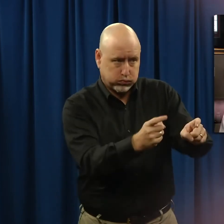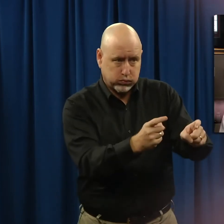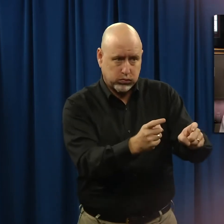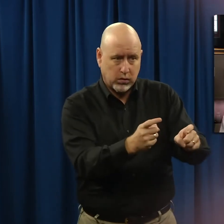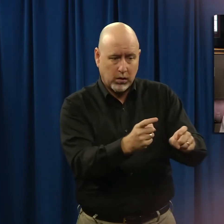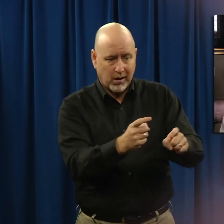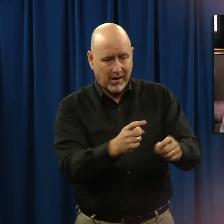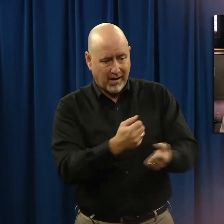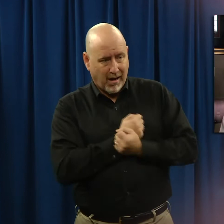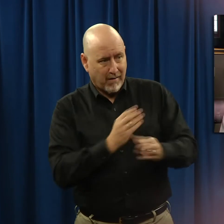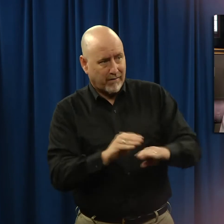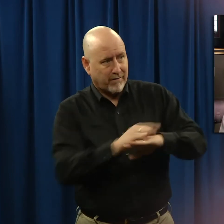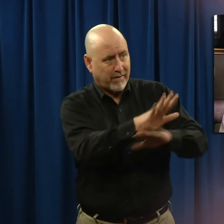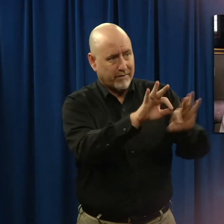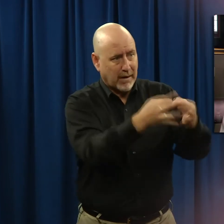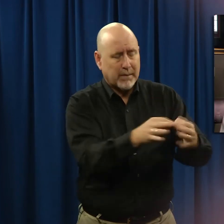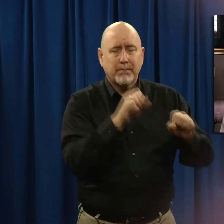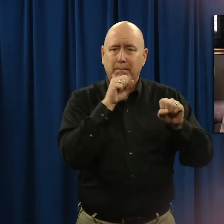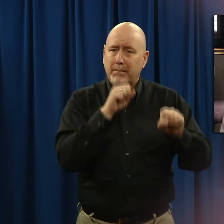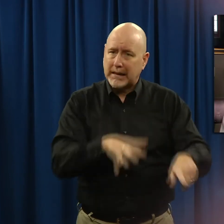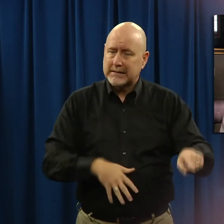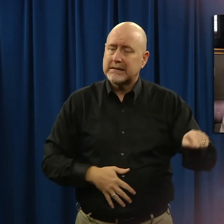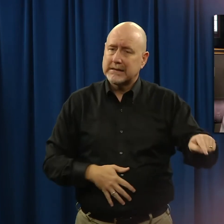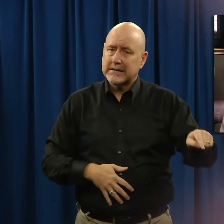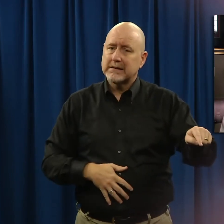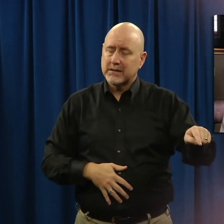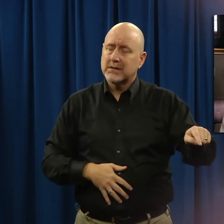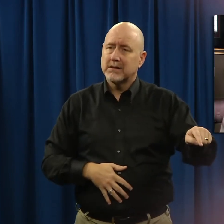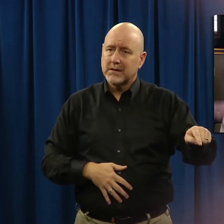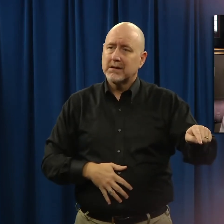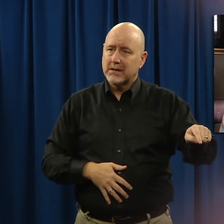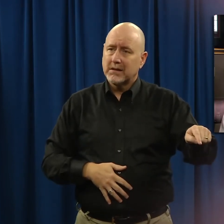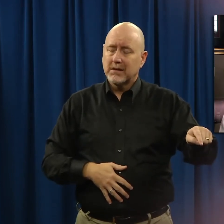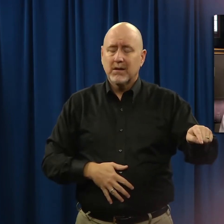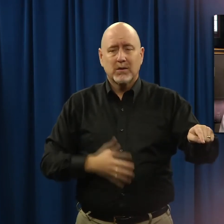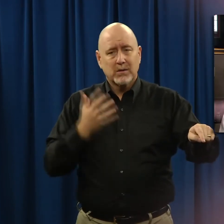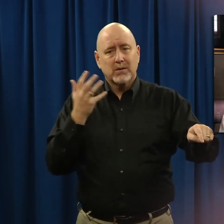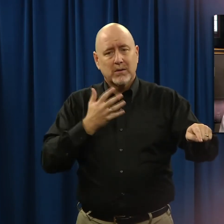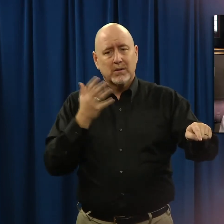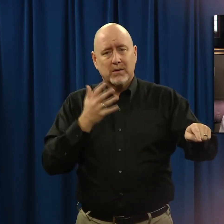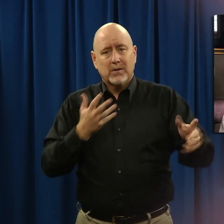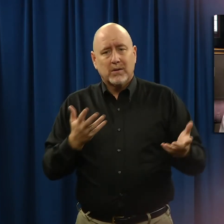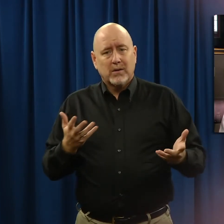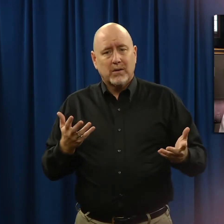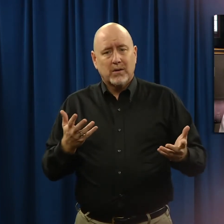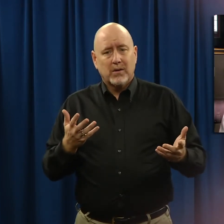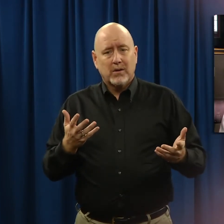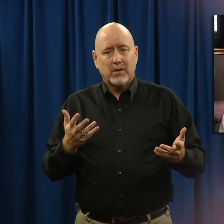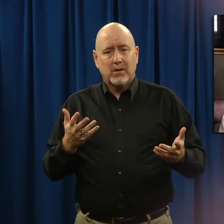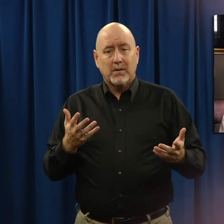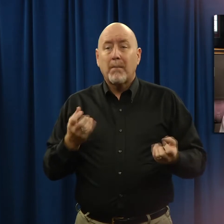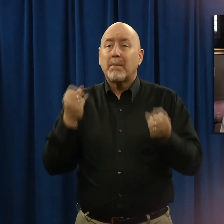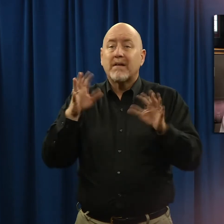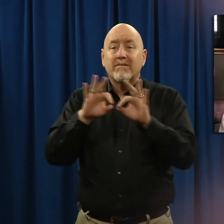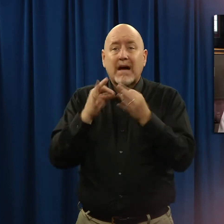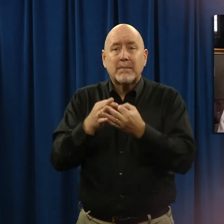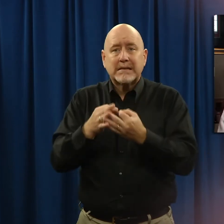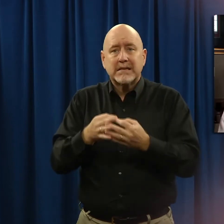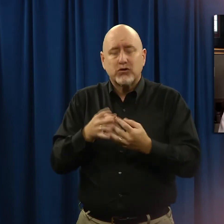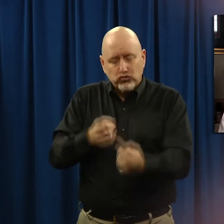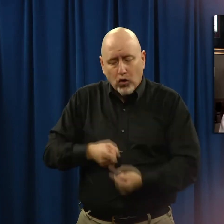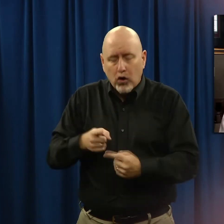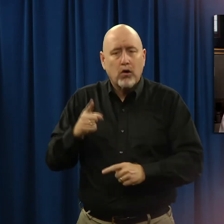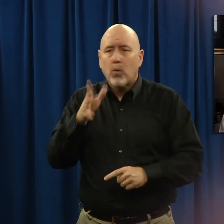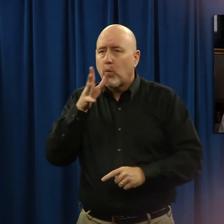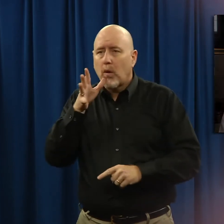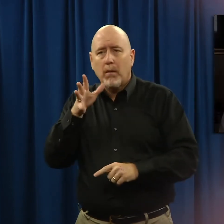a great, great blessing to those families who struggle with infertility